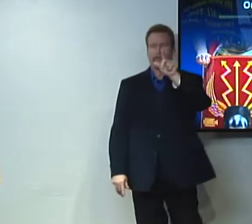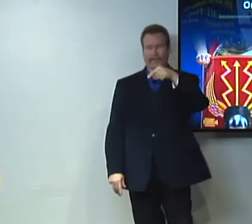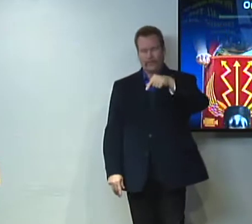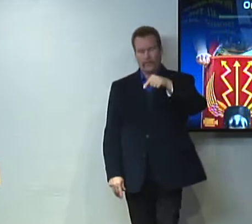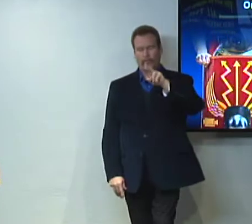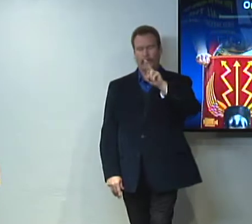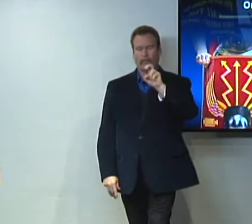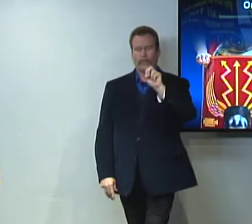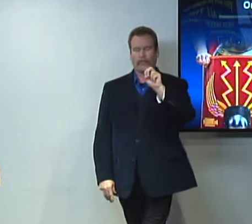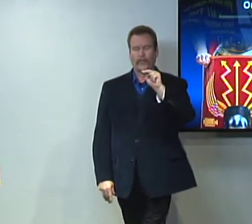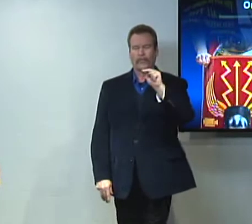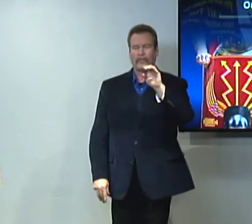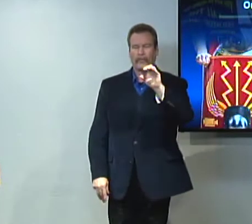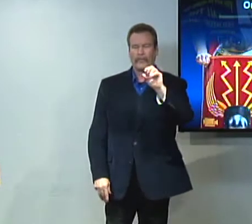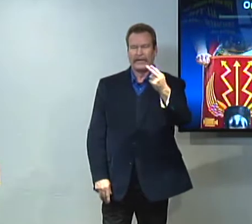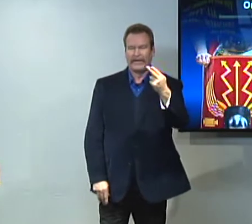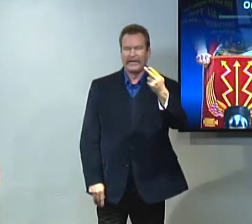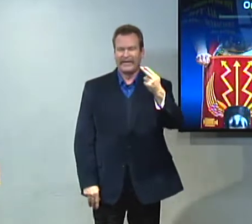here, quench.